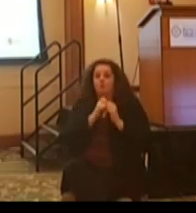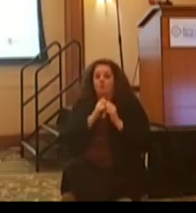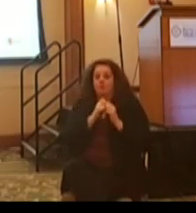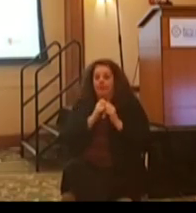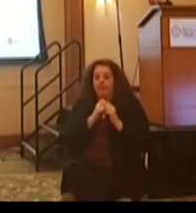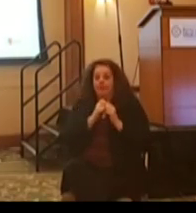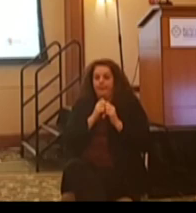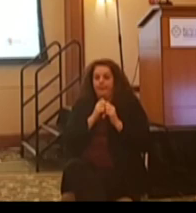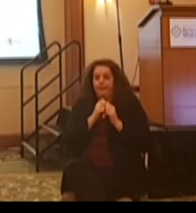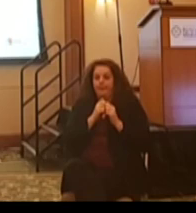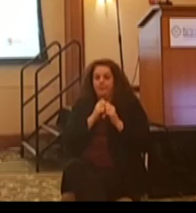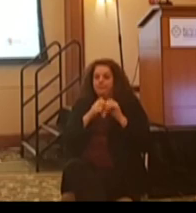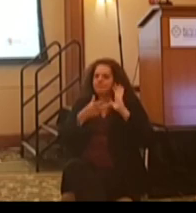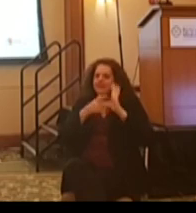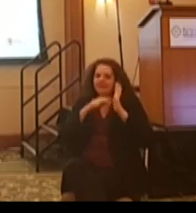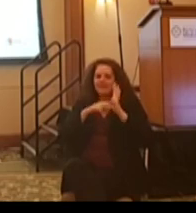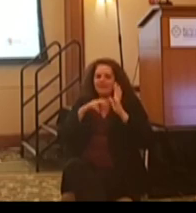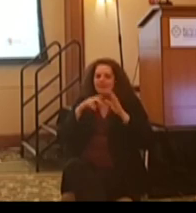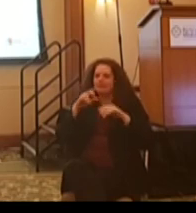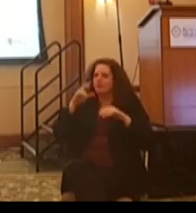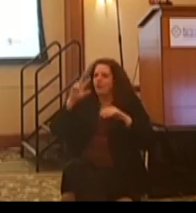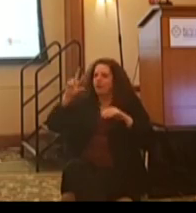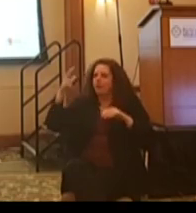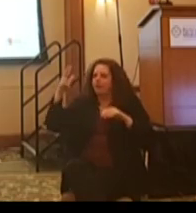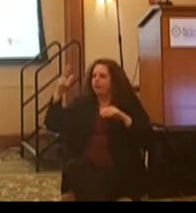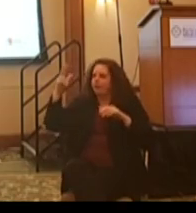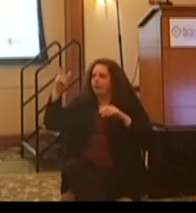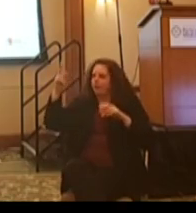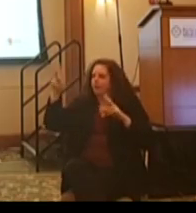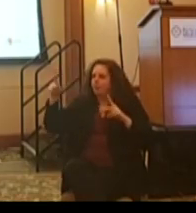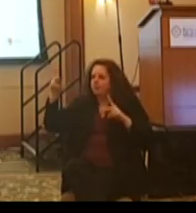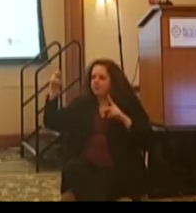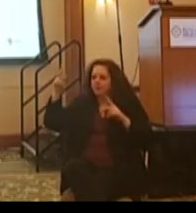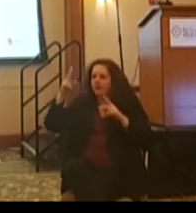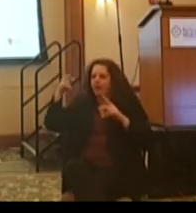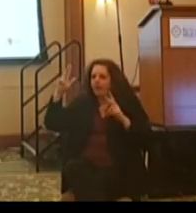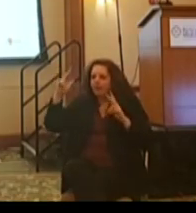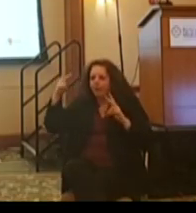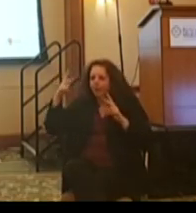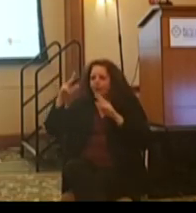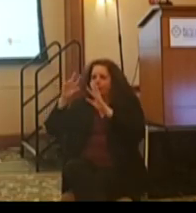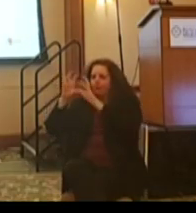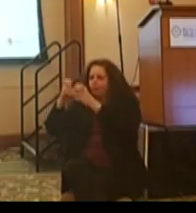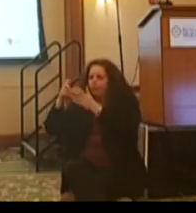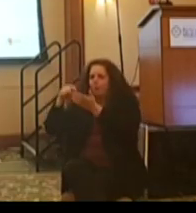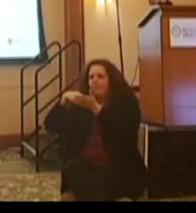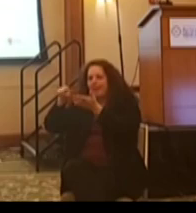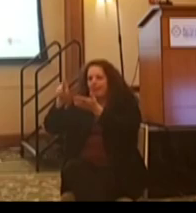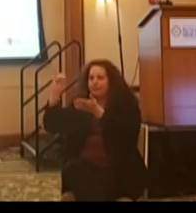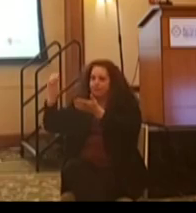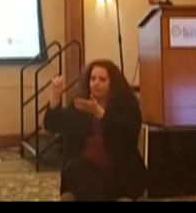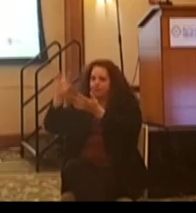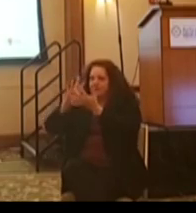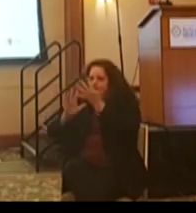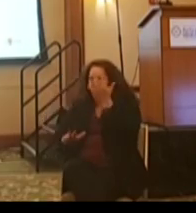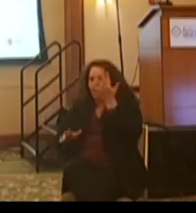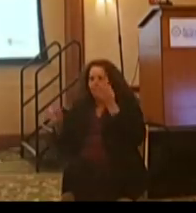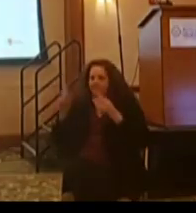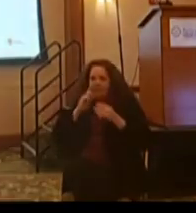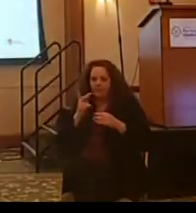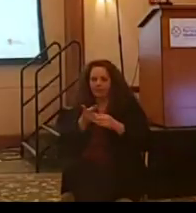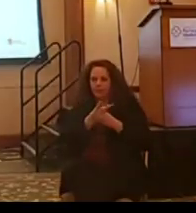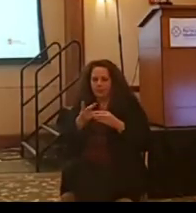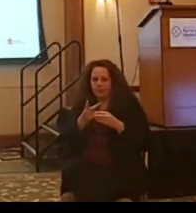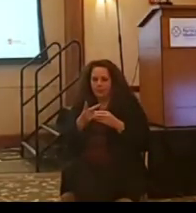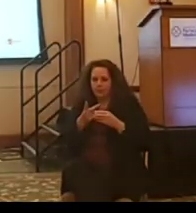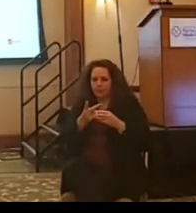not answering to an outside party. They're not answering to a payer, but they're in service of each other. They're answering to